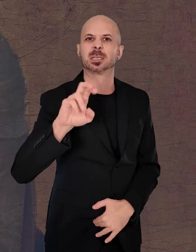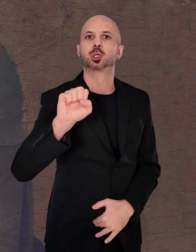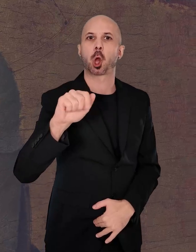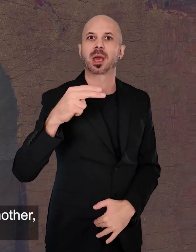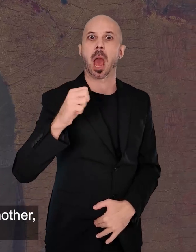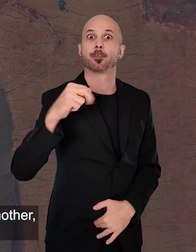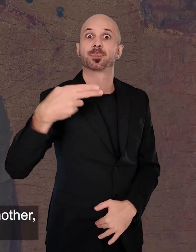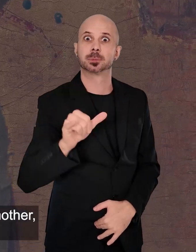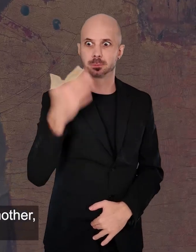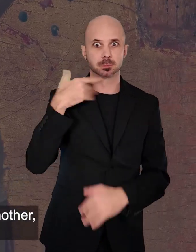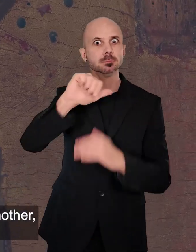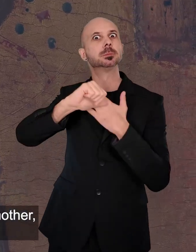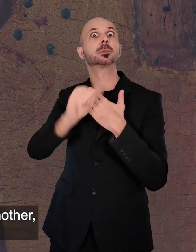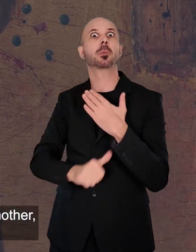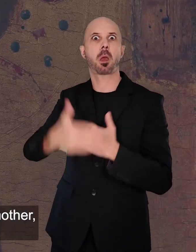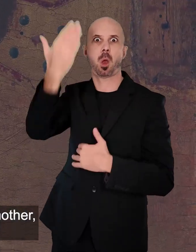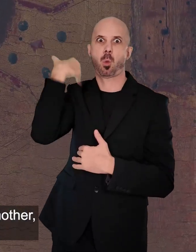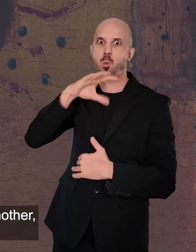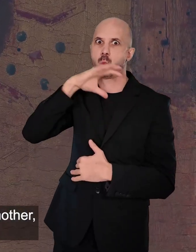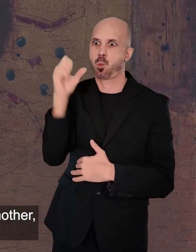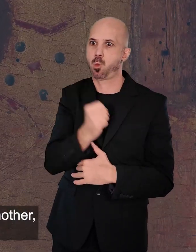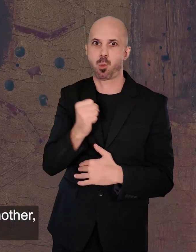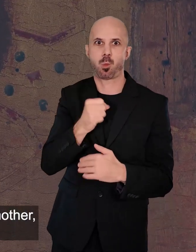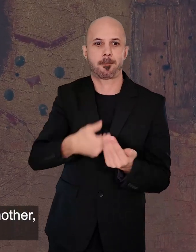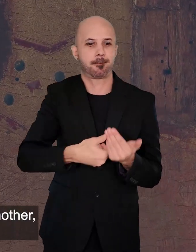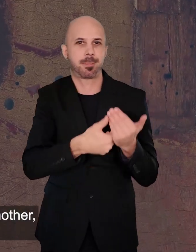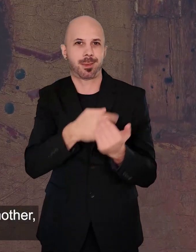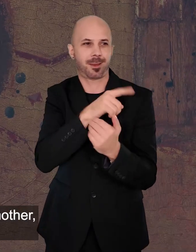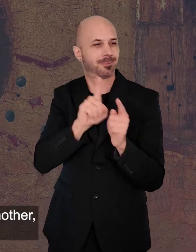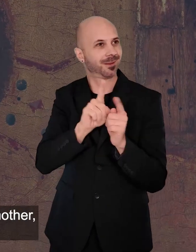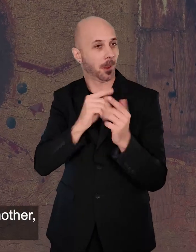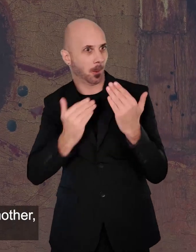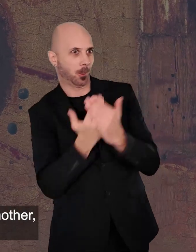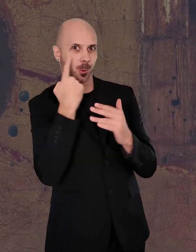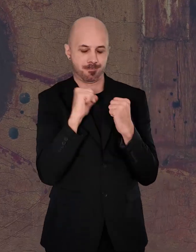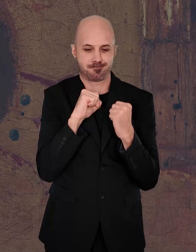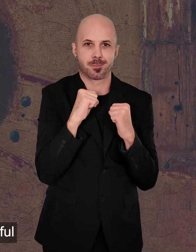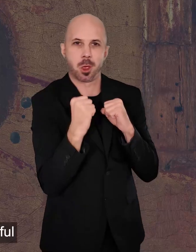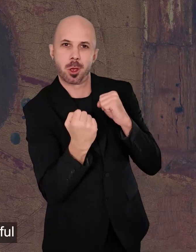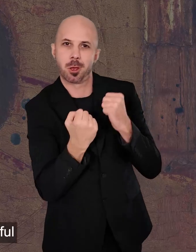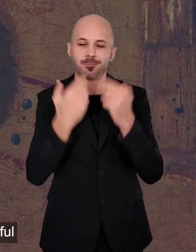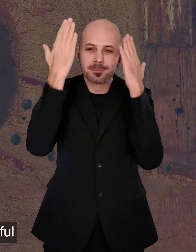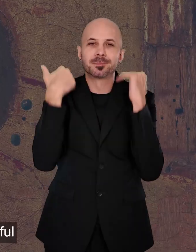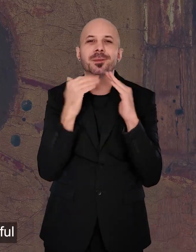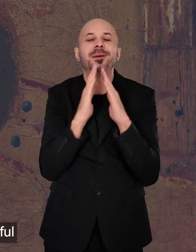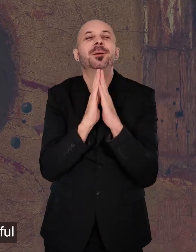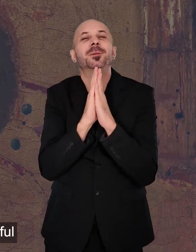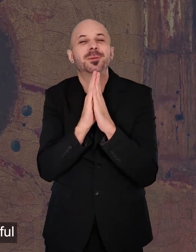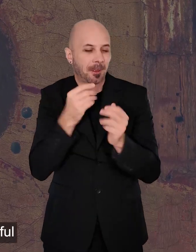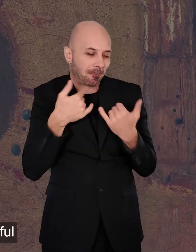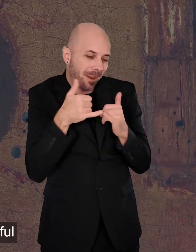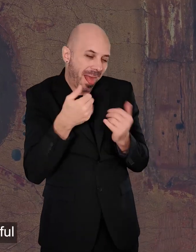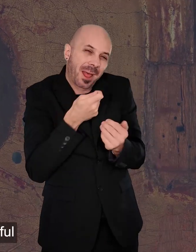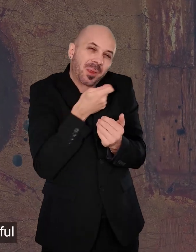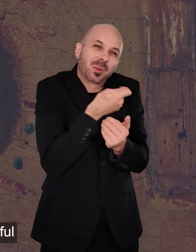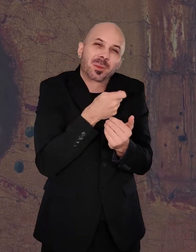veil, his expression focused on his mother, who, in her turn, looks at us,